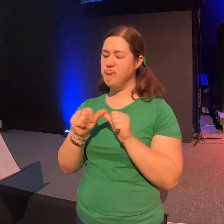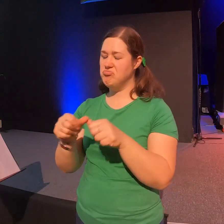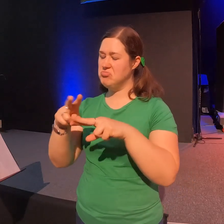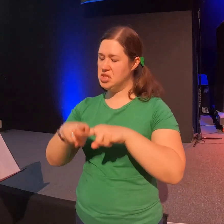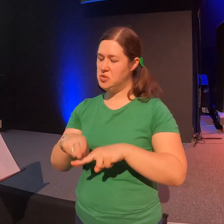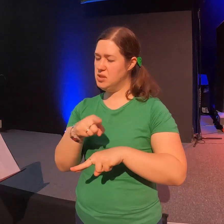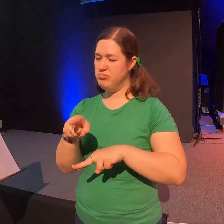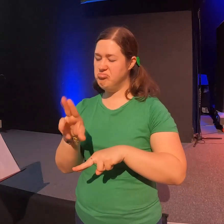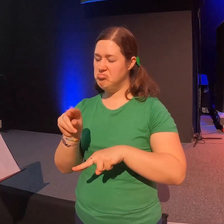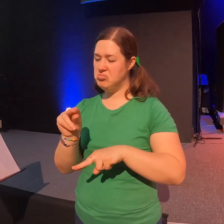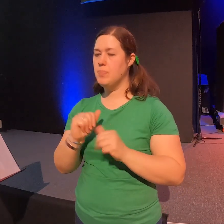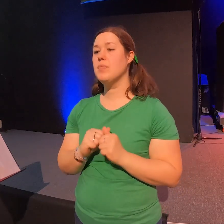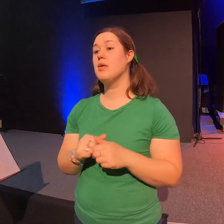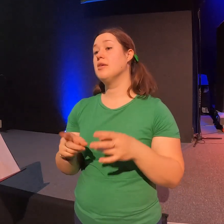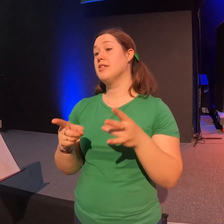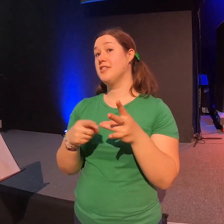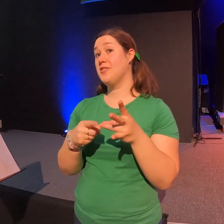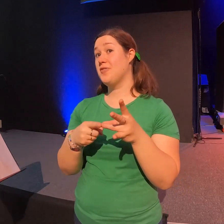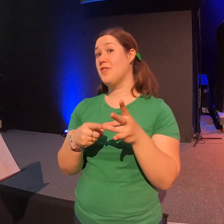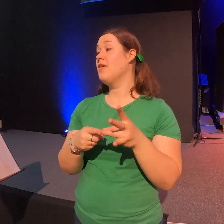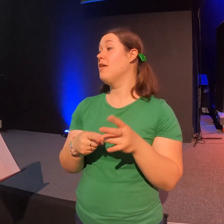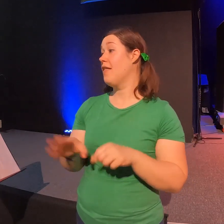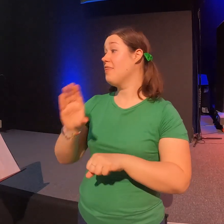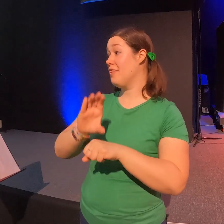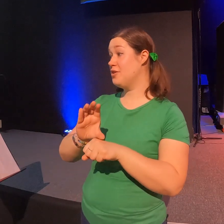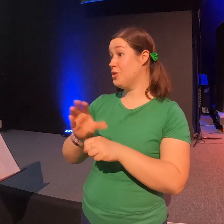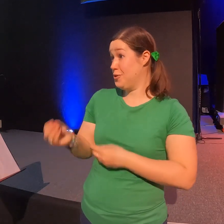The church will give you plenty of laughs. Amen?